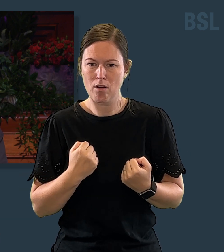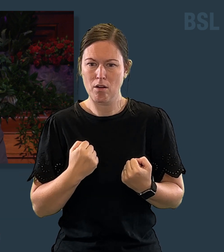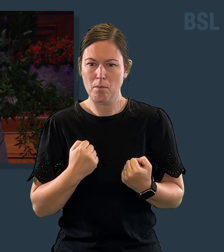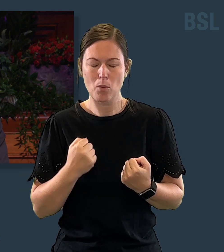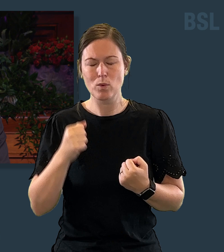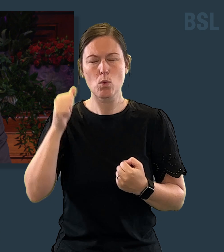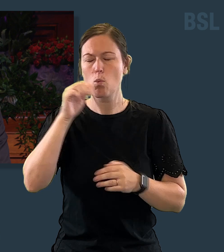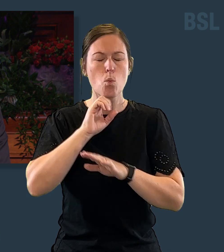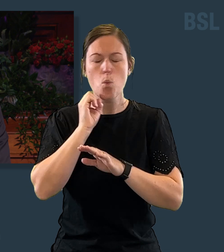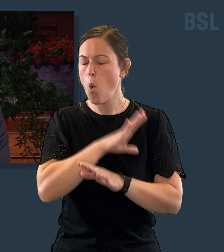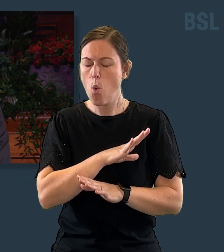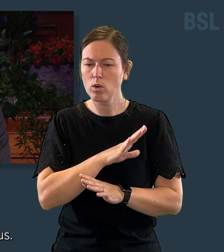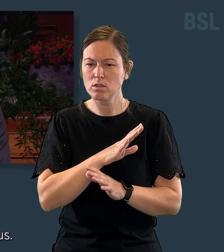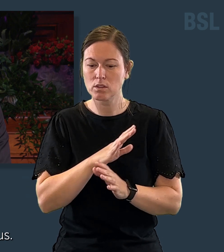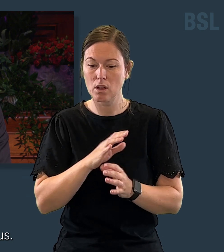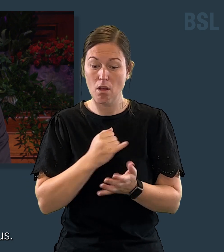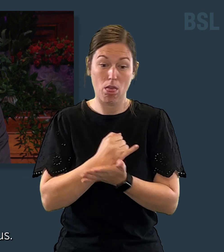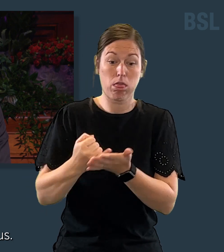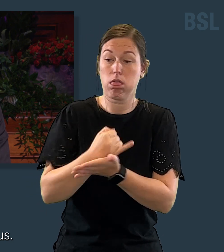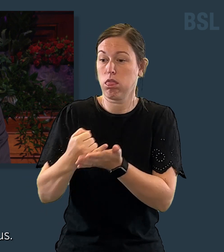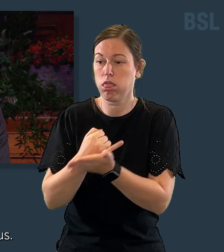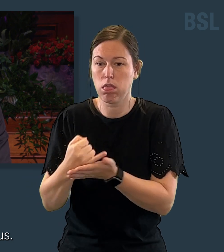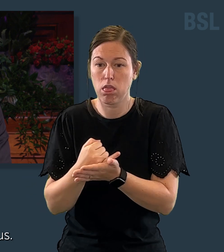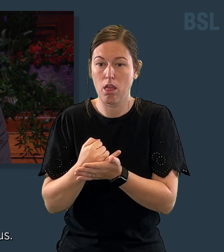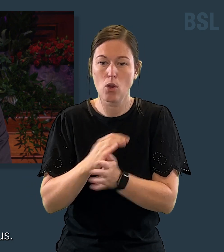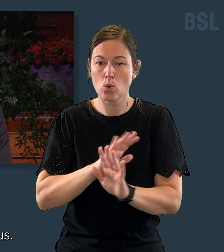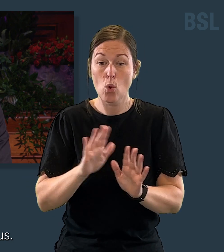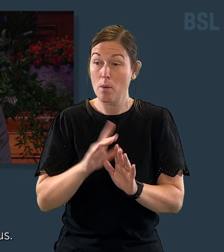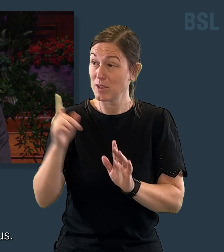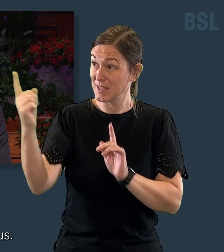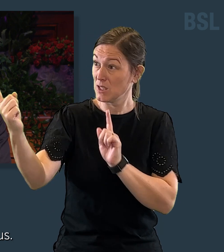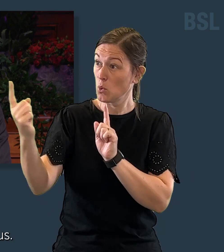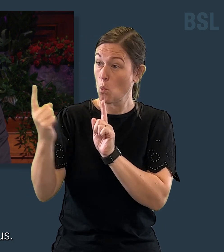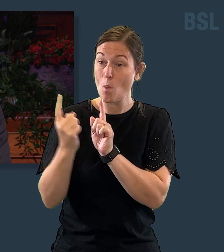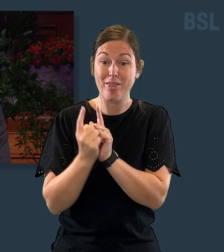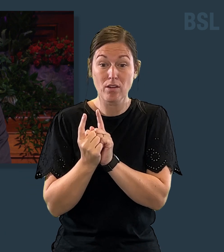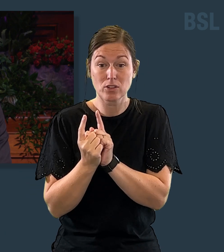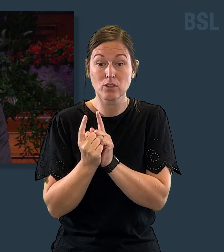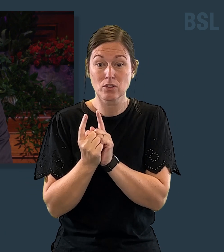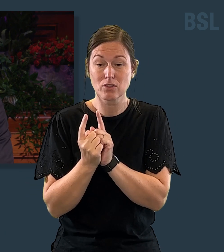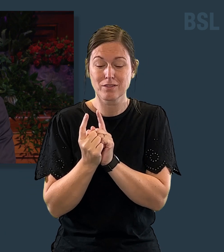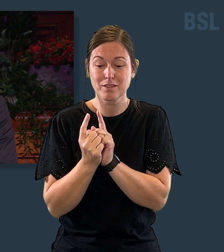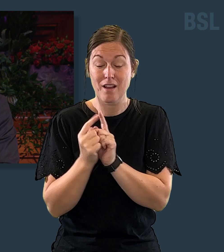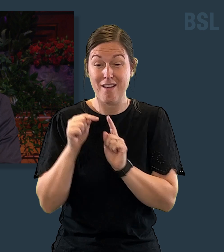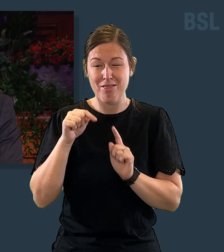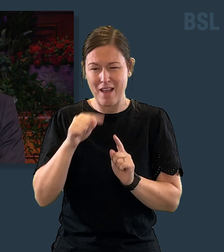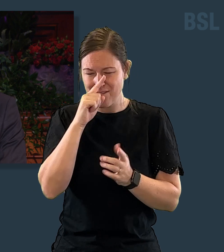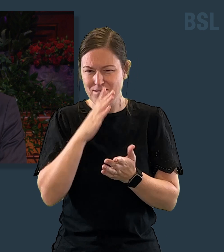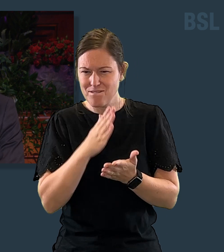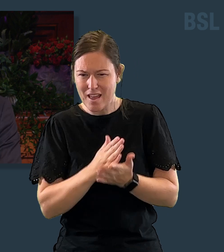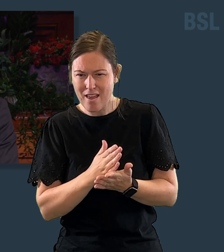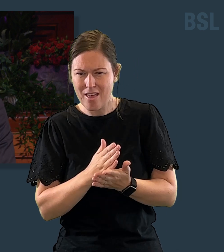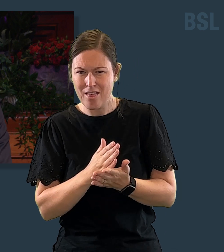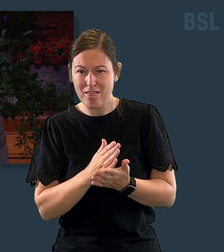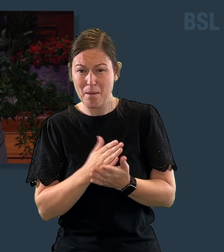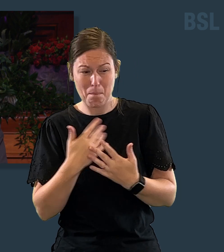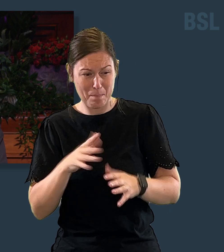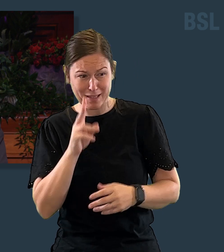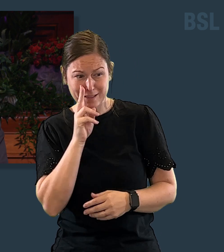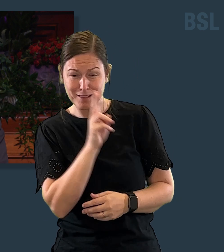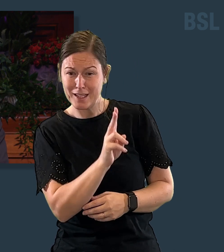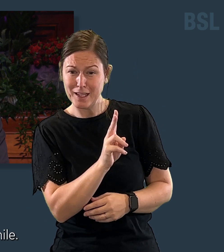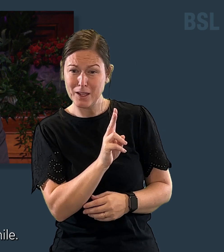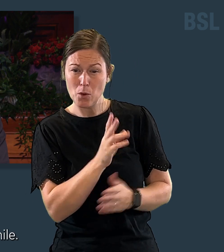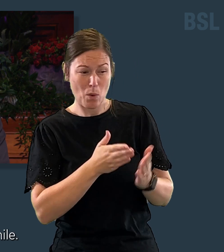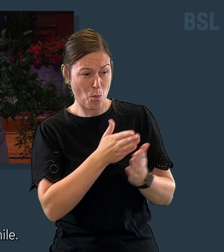we will not perish because He is in the ship with us. This is the kind of faith we saw when we visited